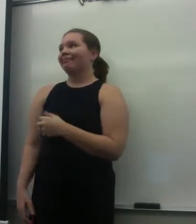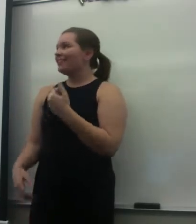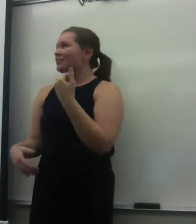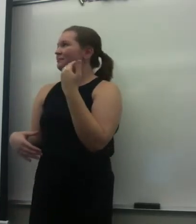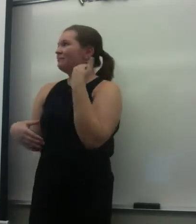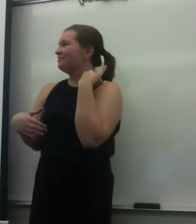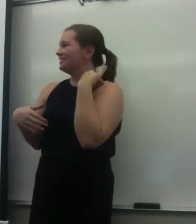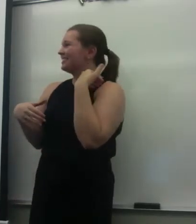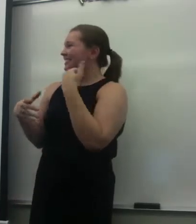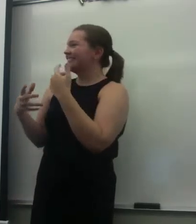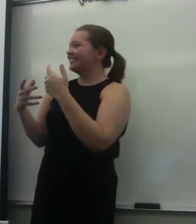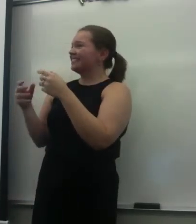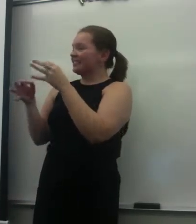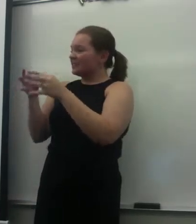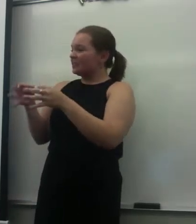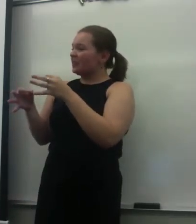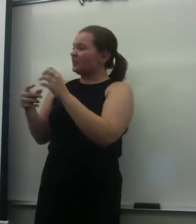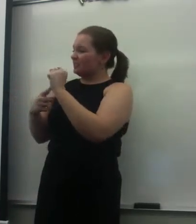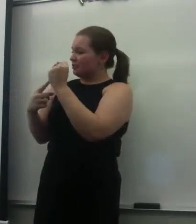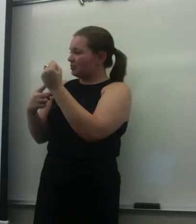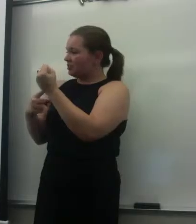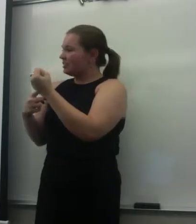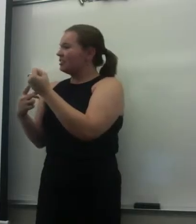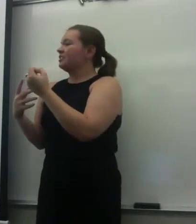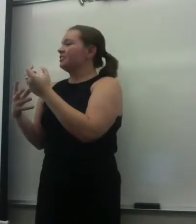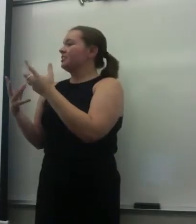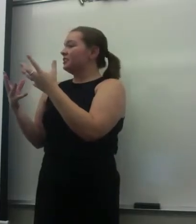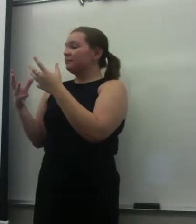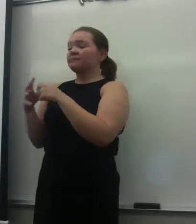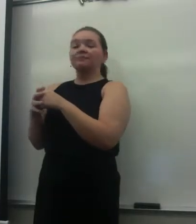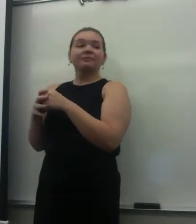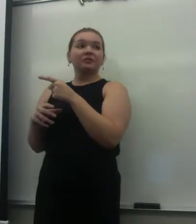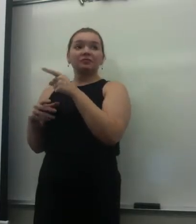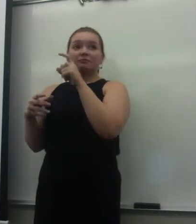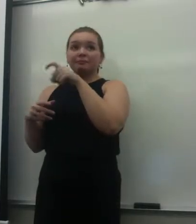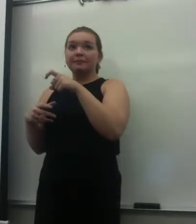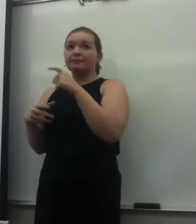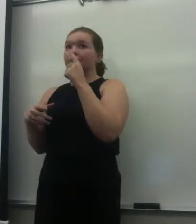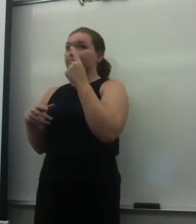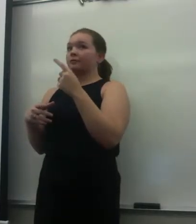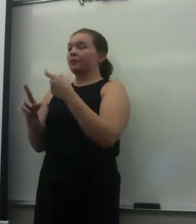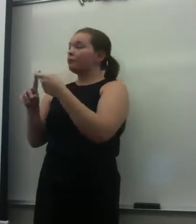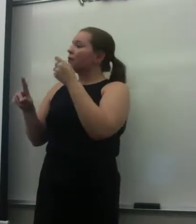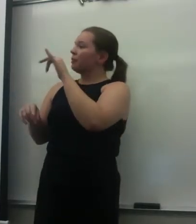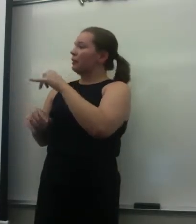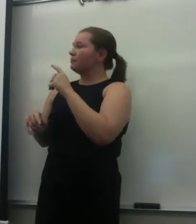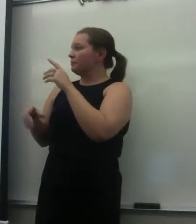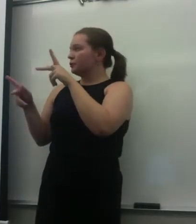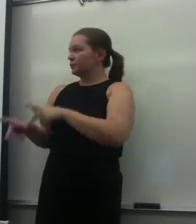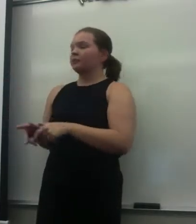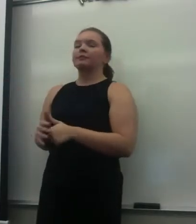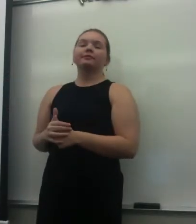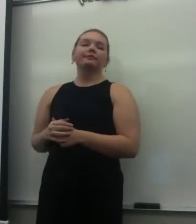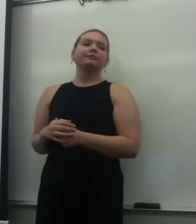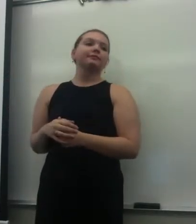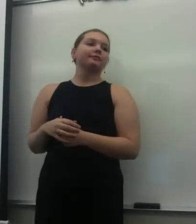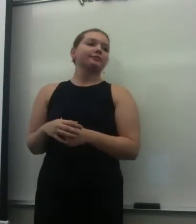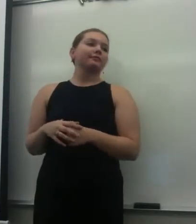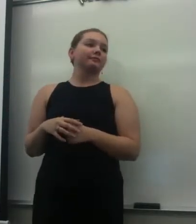anything that would help you interpret for the person. And I read